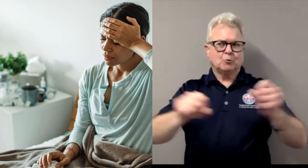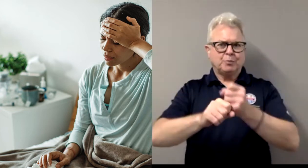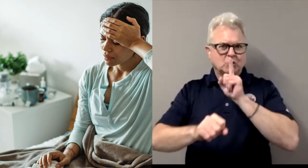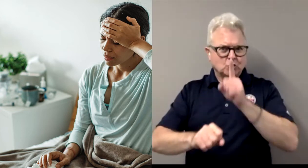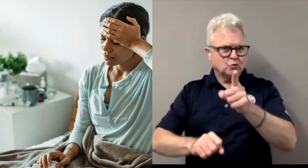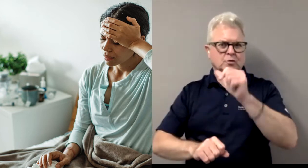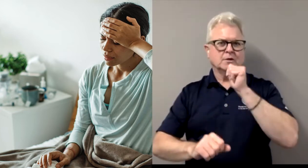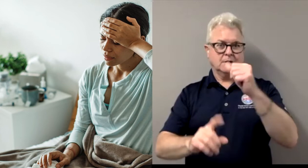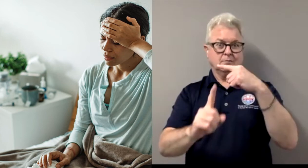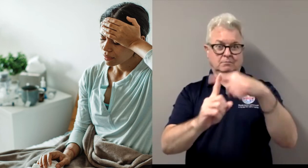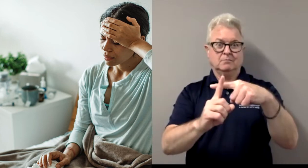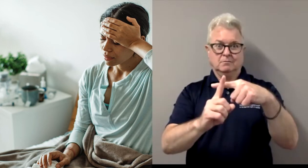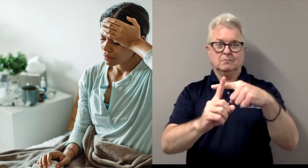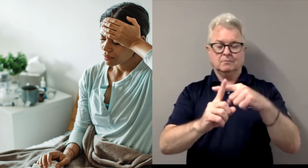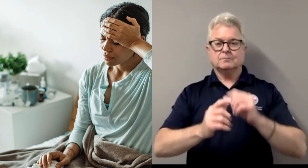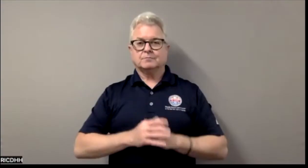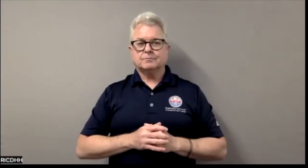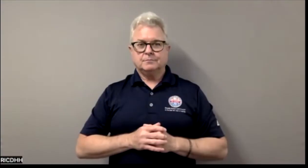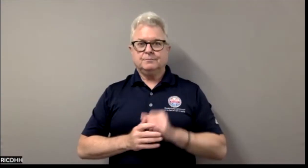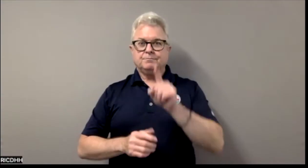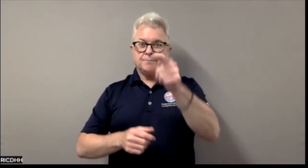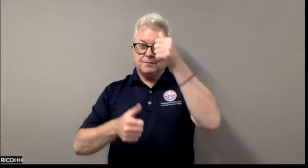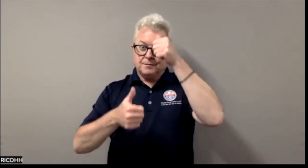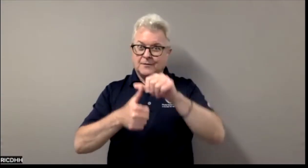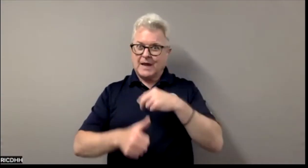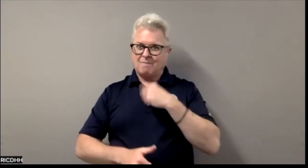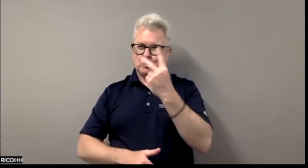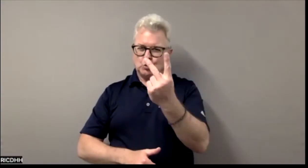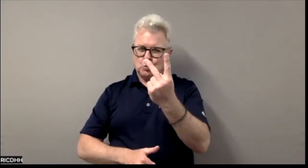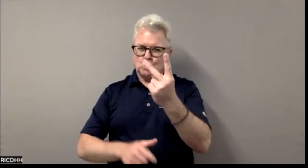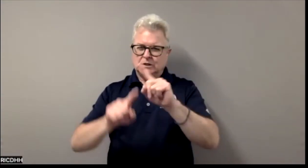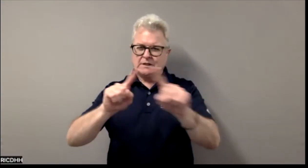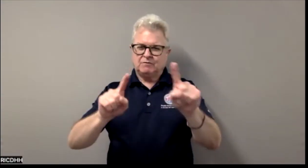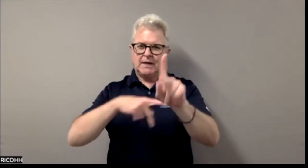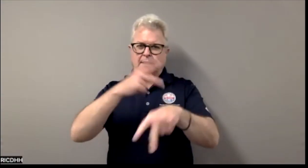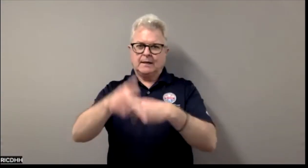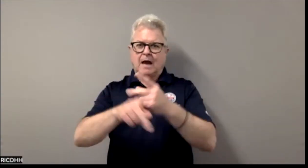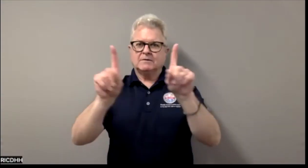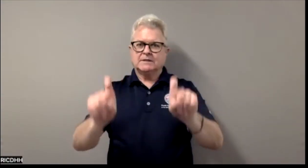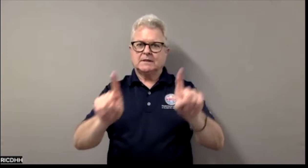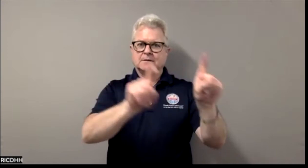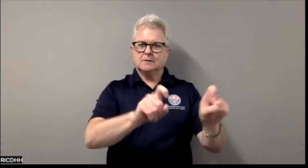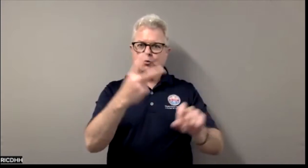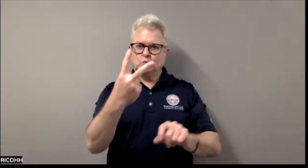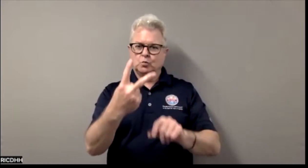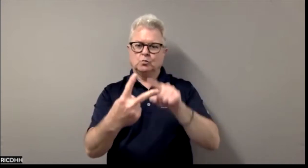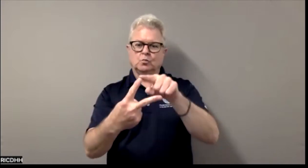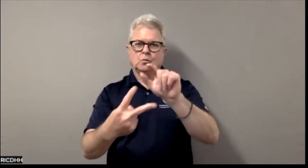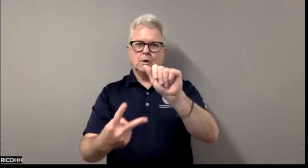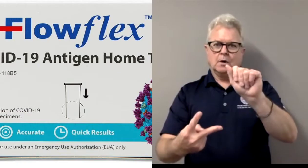primary physician or your healthcare provider to make sure that you're not positive. Now, remember, there are two different types of tests that you can